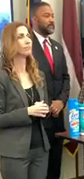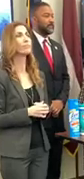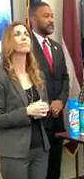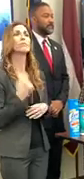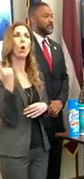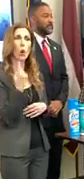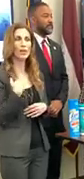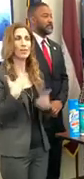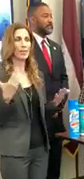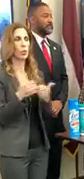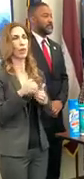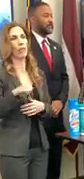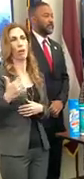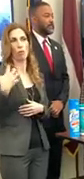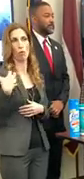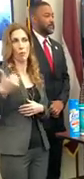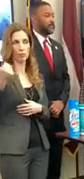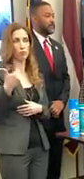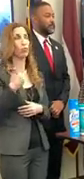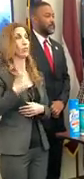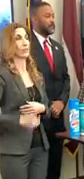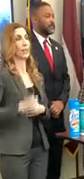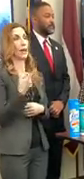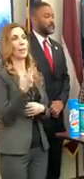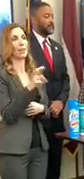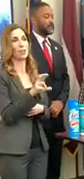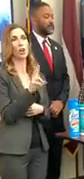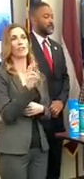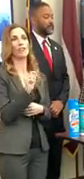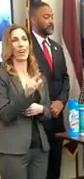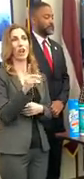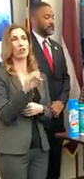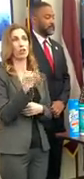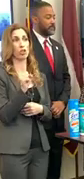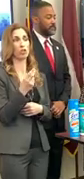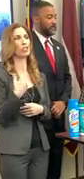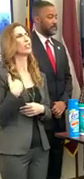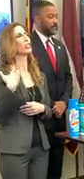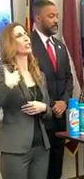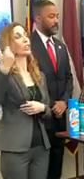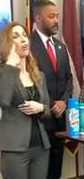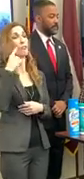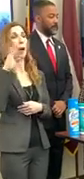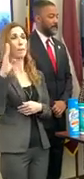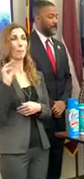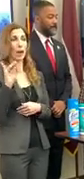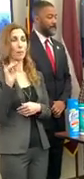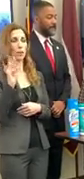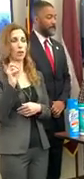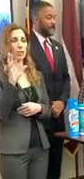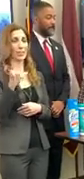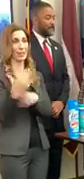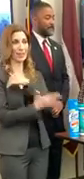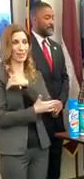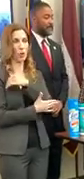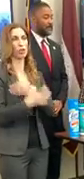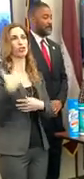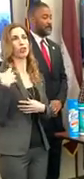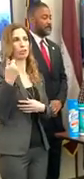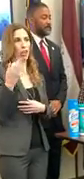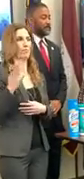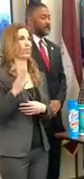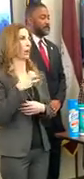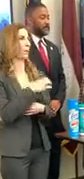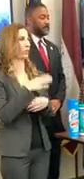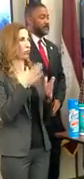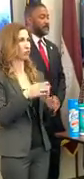here with my fellow commissioners. I am Dr. Val Arkush, Chair of the Montgomery County Board of Commissioners. And here with me is the Vice Chair of our